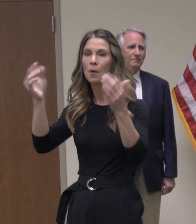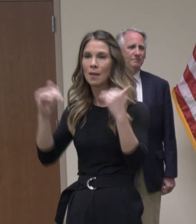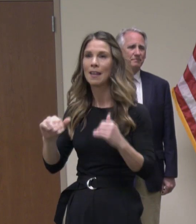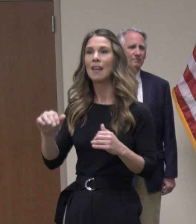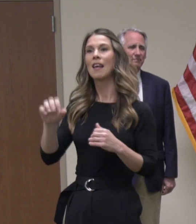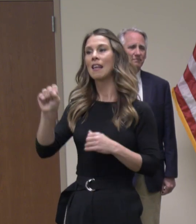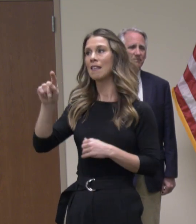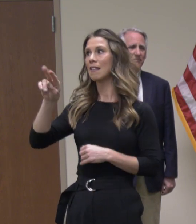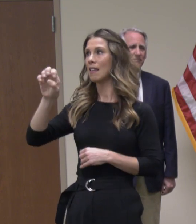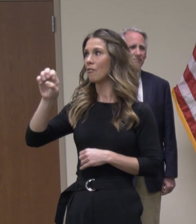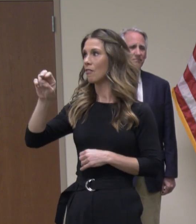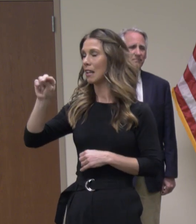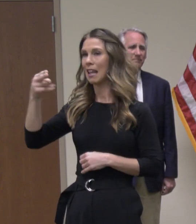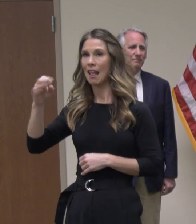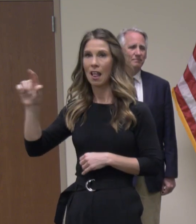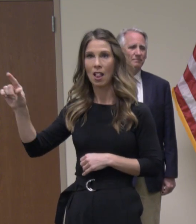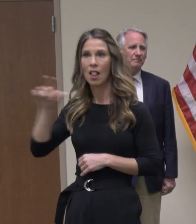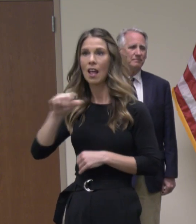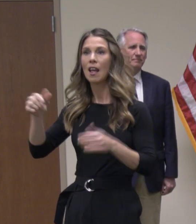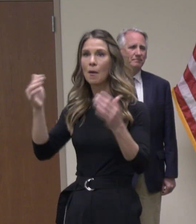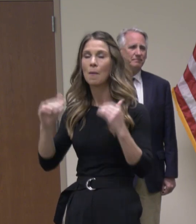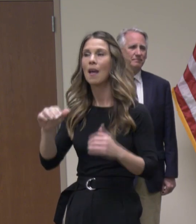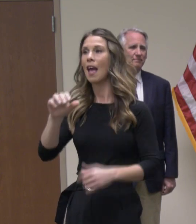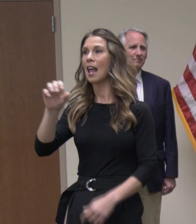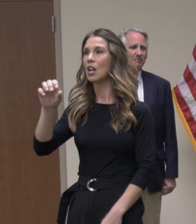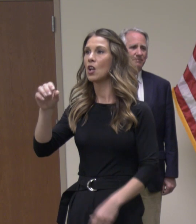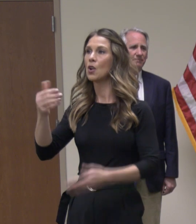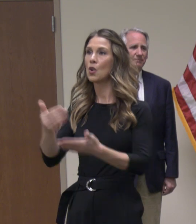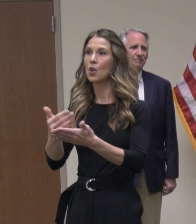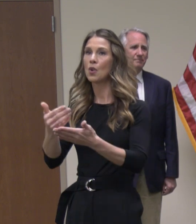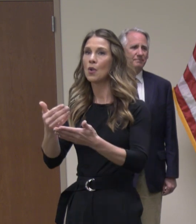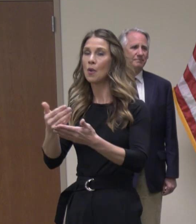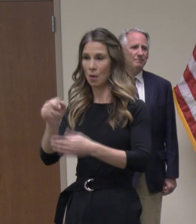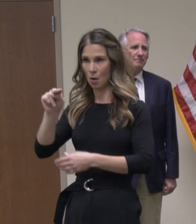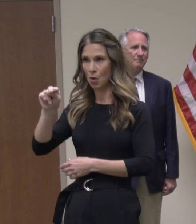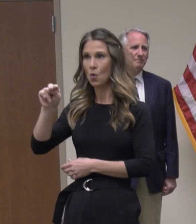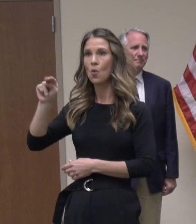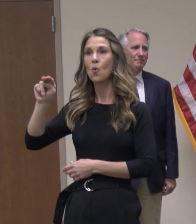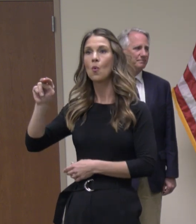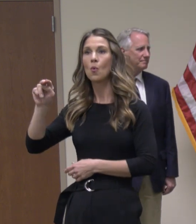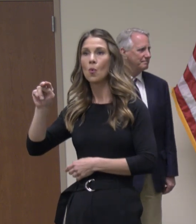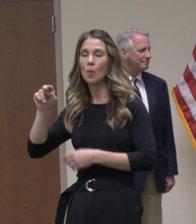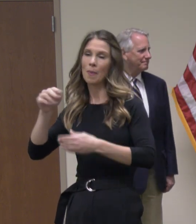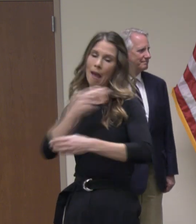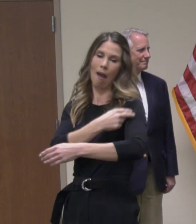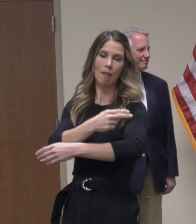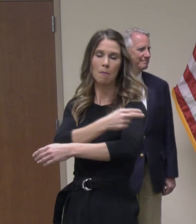Sill, and New Hanover Regional Medical Center Chief Clinical Officer, Dr. West Paul.